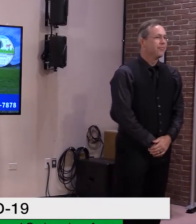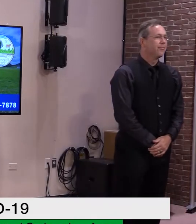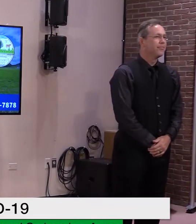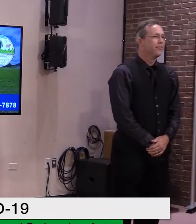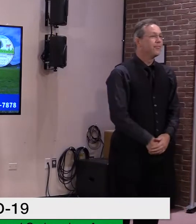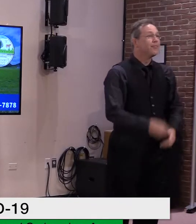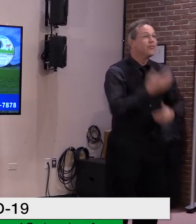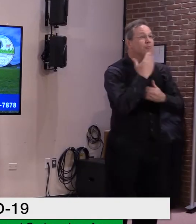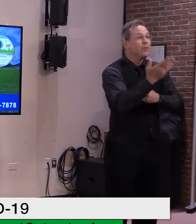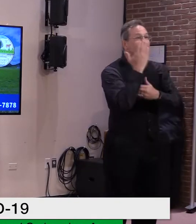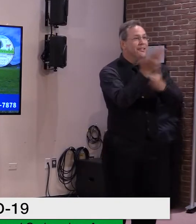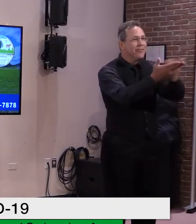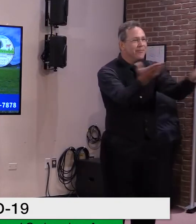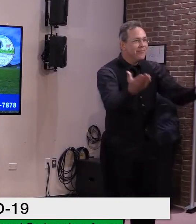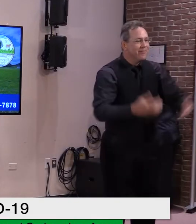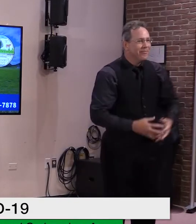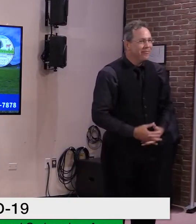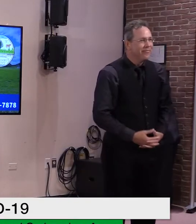Good morning, everyone.